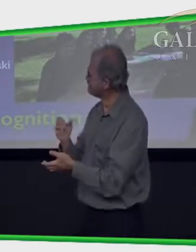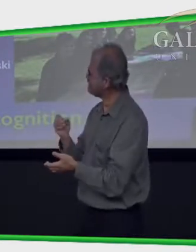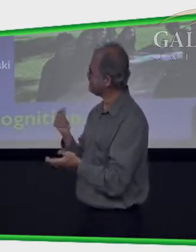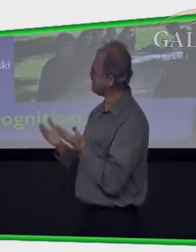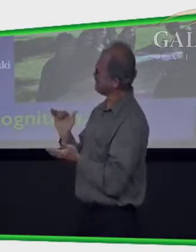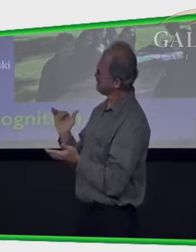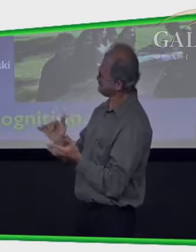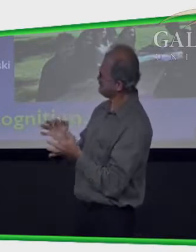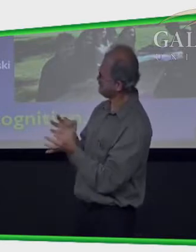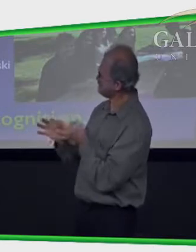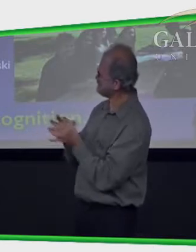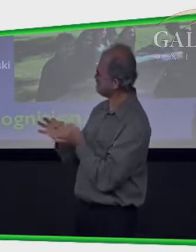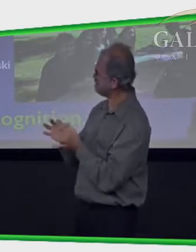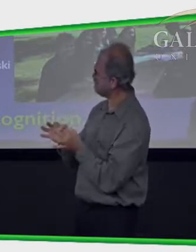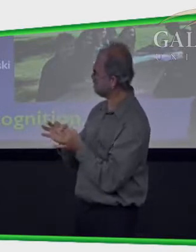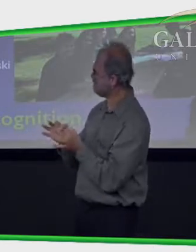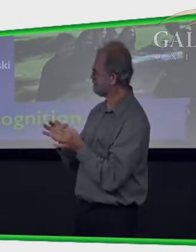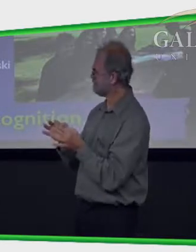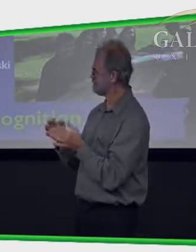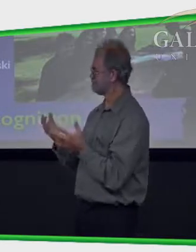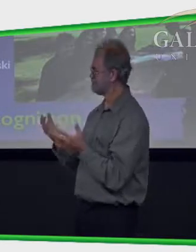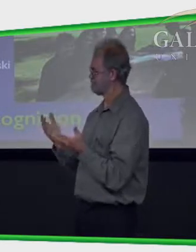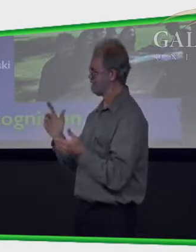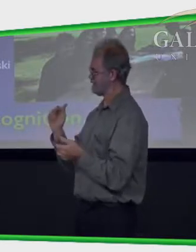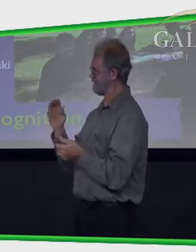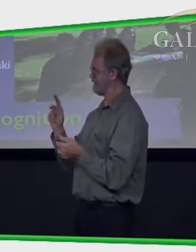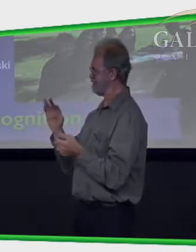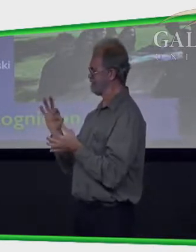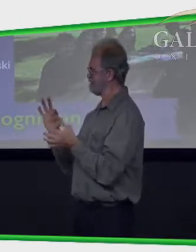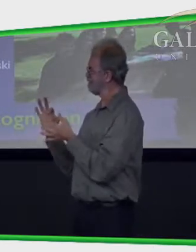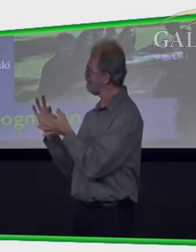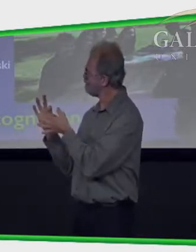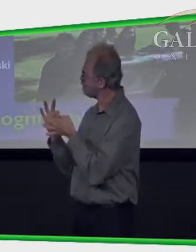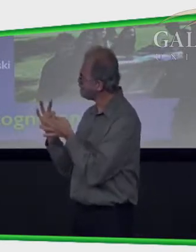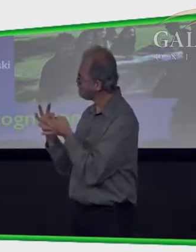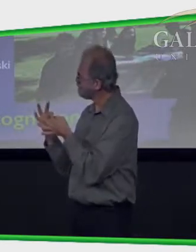numeracy on paper, I think? If you could speak to that a little bit.